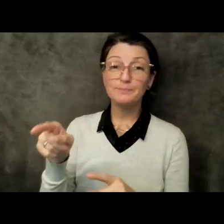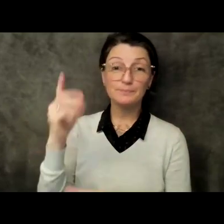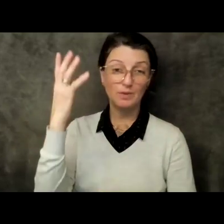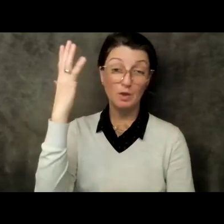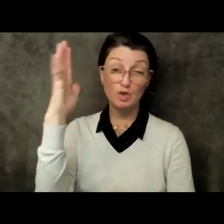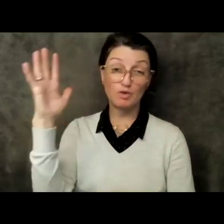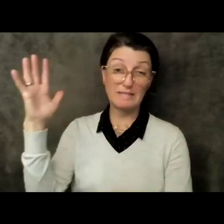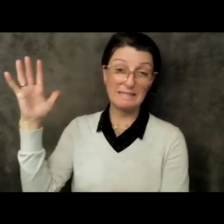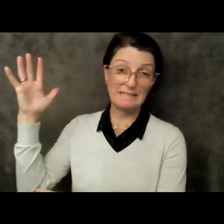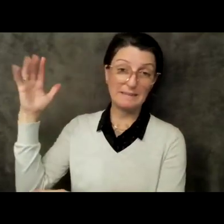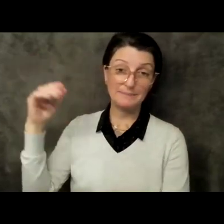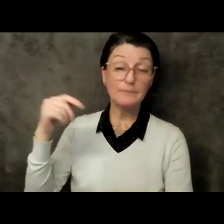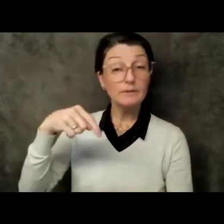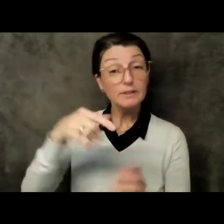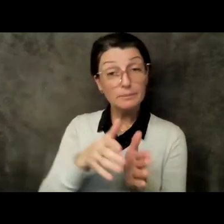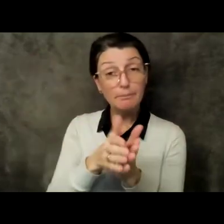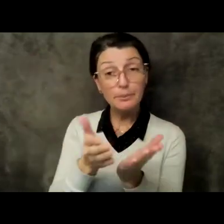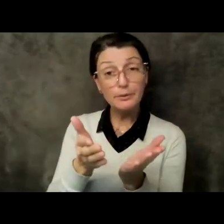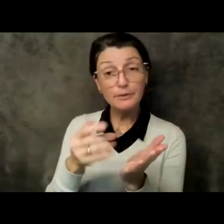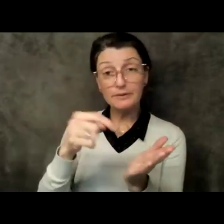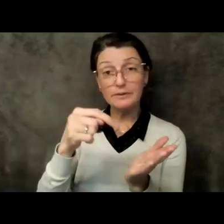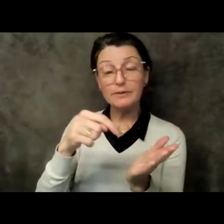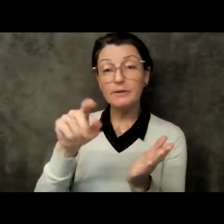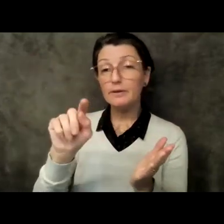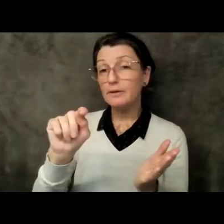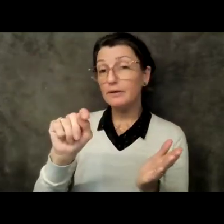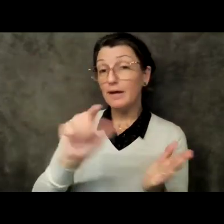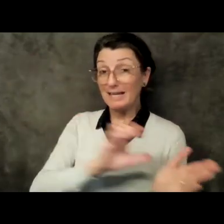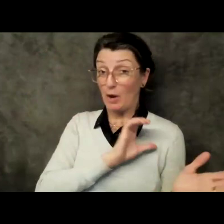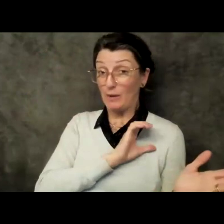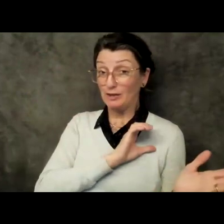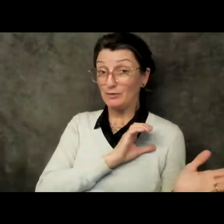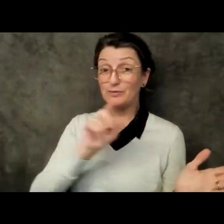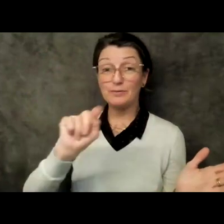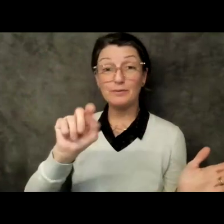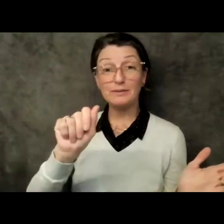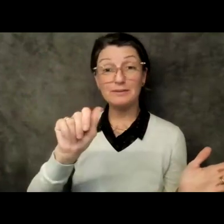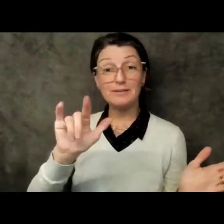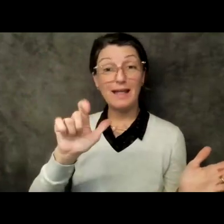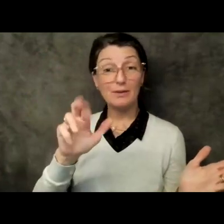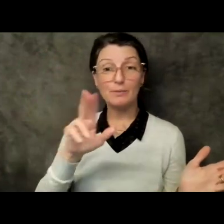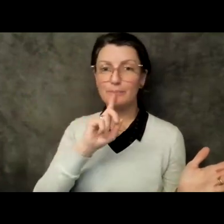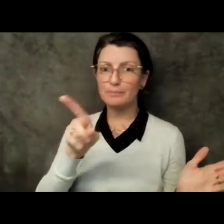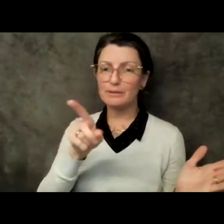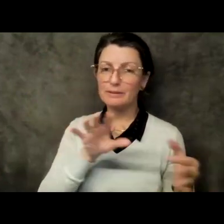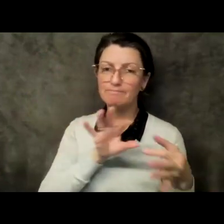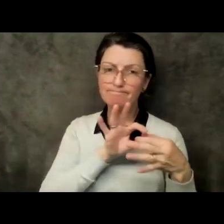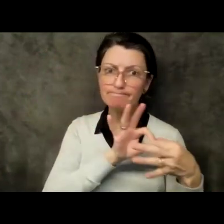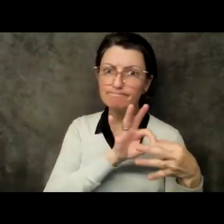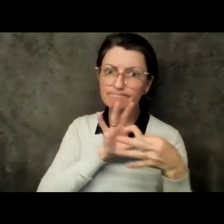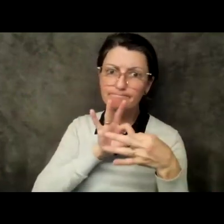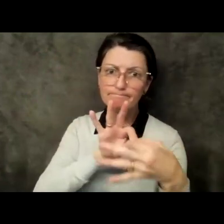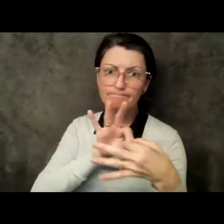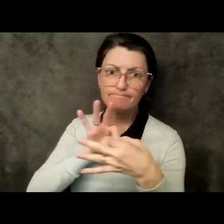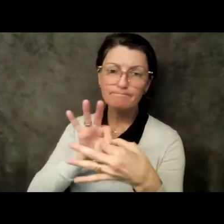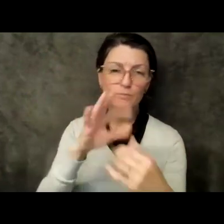trees. So throughout this book, the character Taylor is just really connected